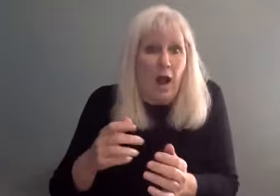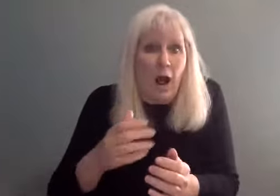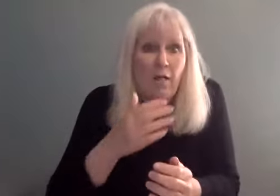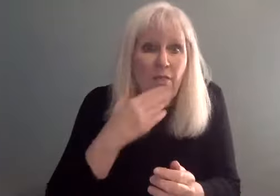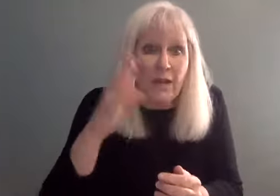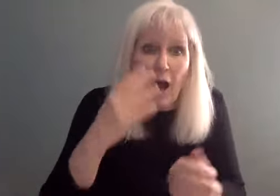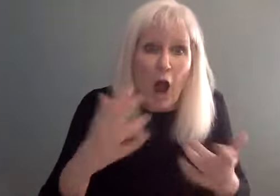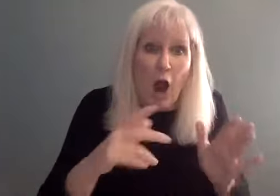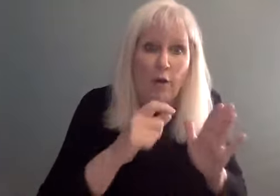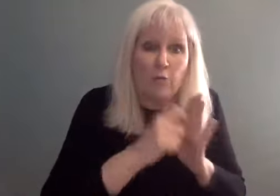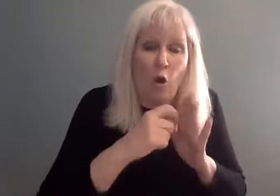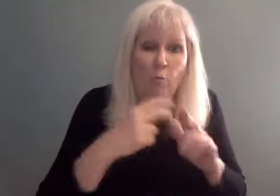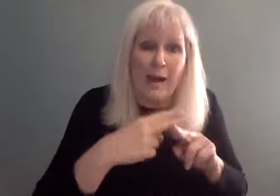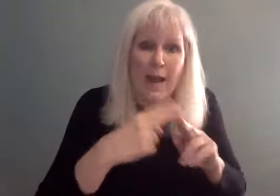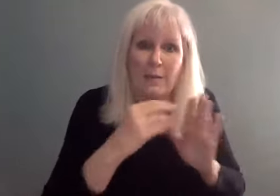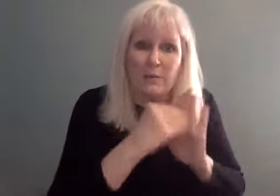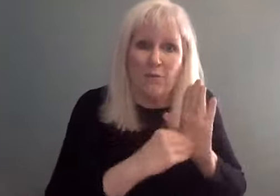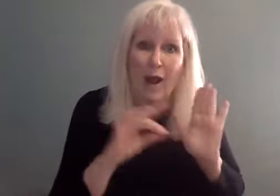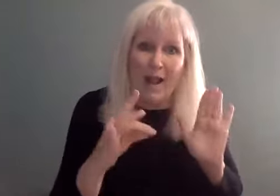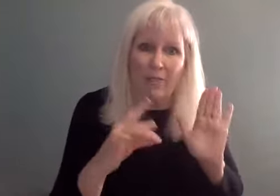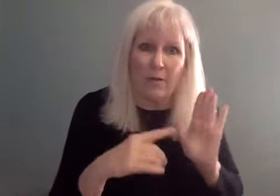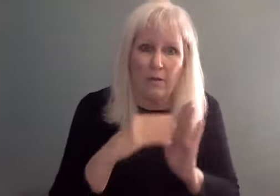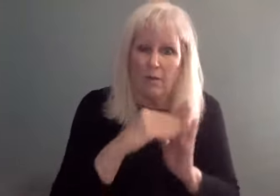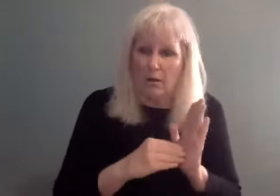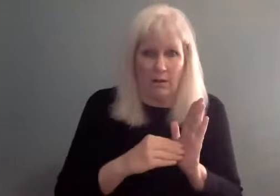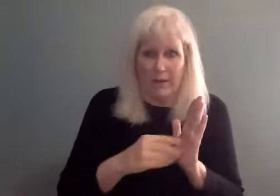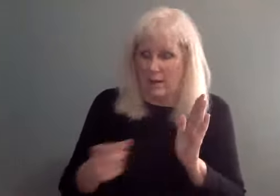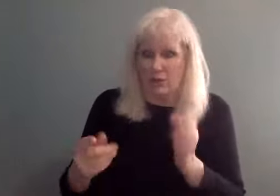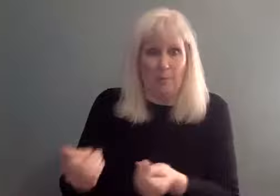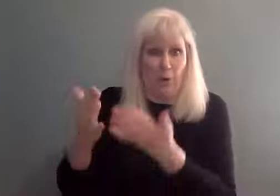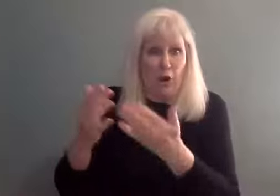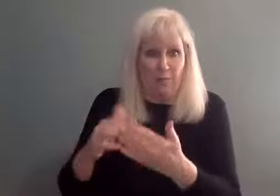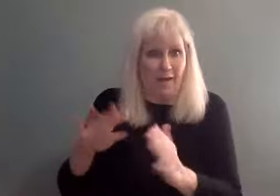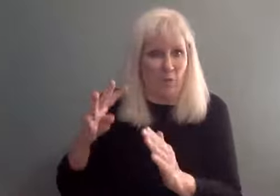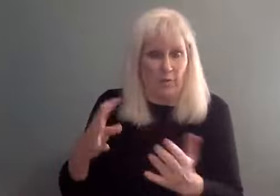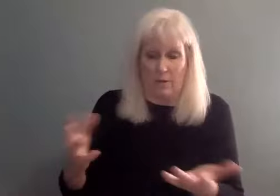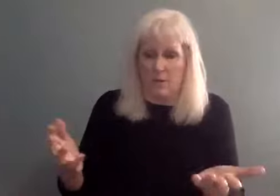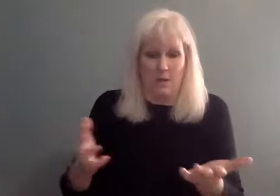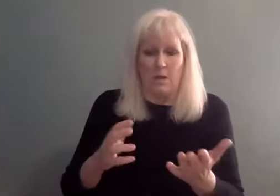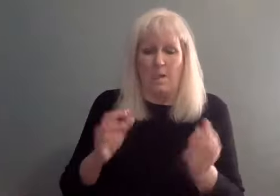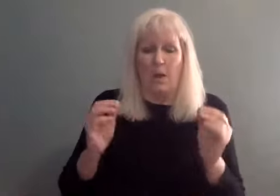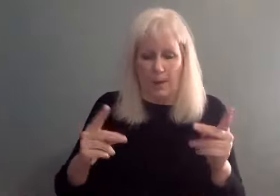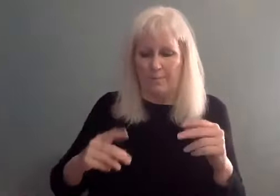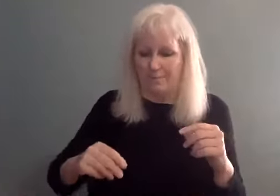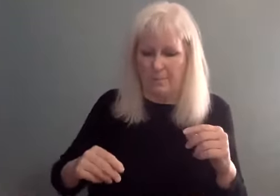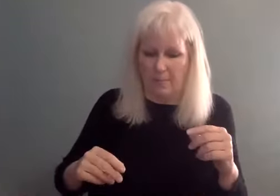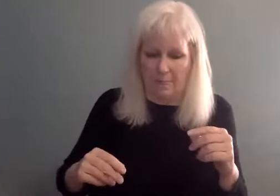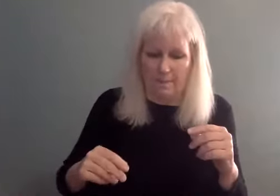but, because I couldn't really go back to it. But I had, as it says, you made a good beginning. I made a